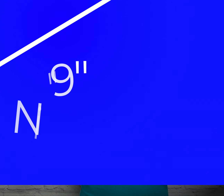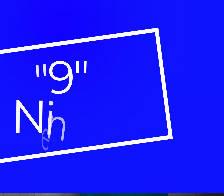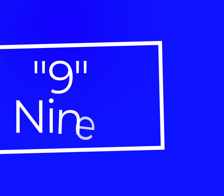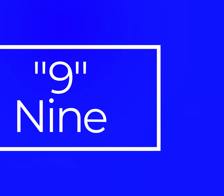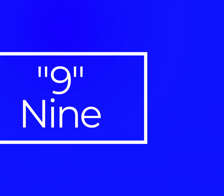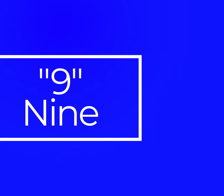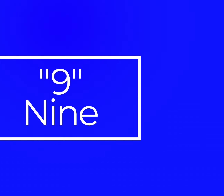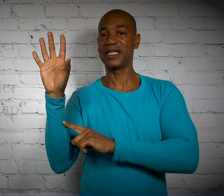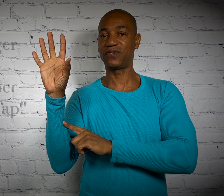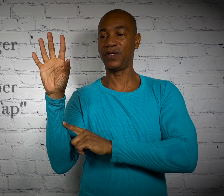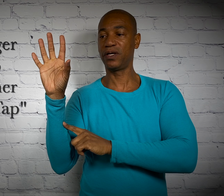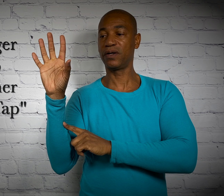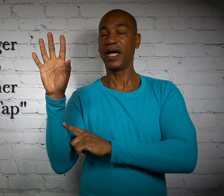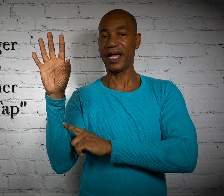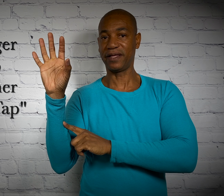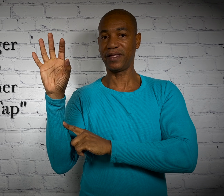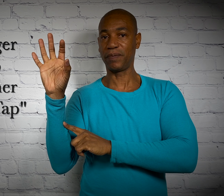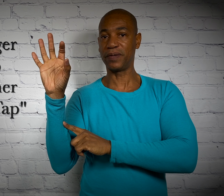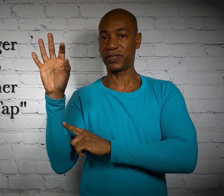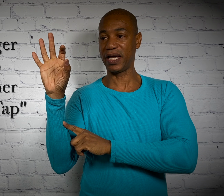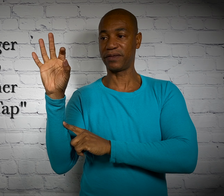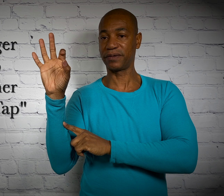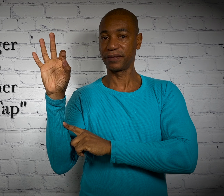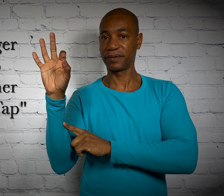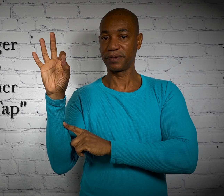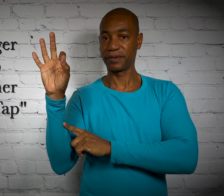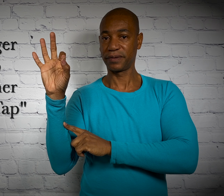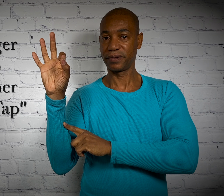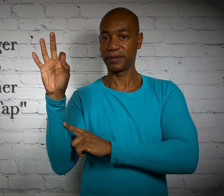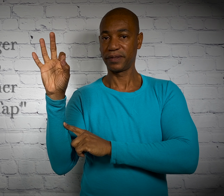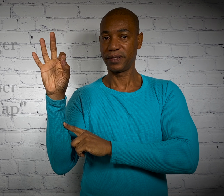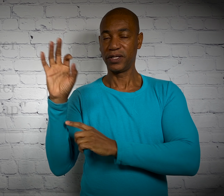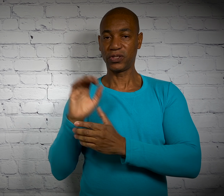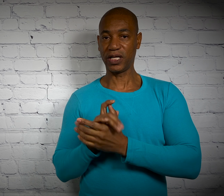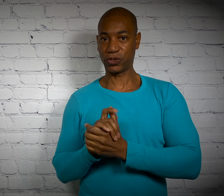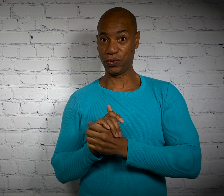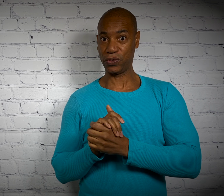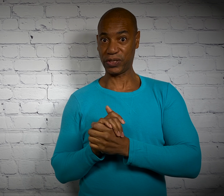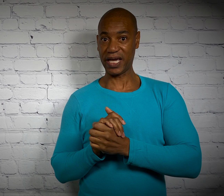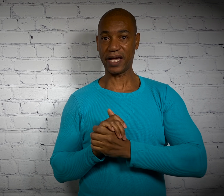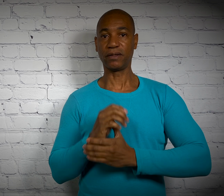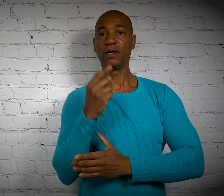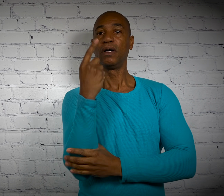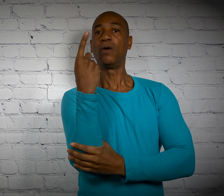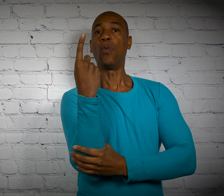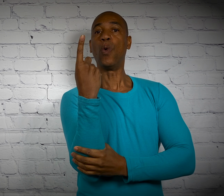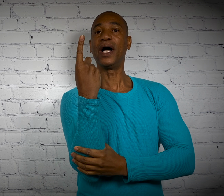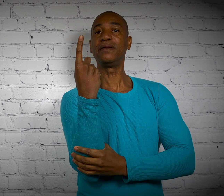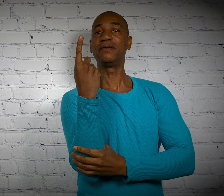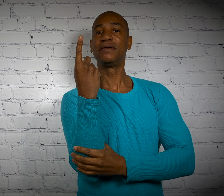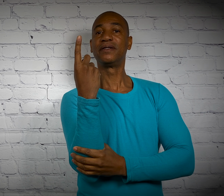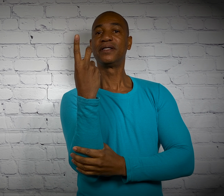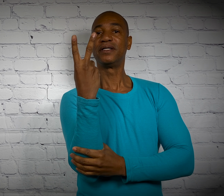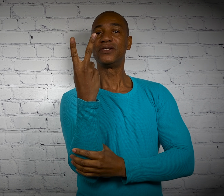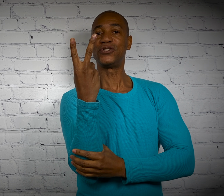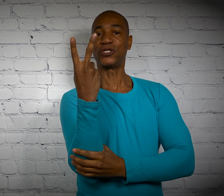9, the index finger and the thumb comes together. So let's do those again. 1,